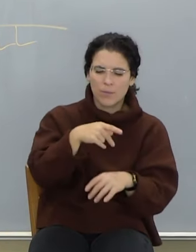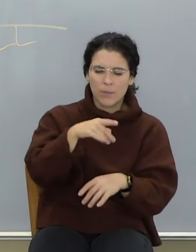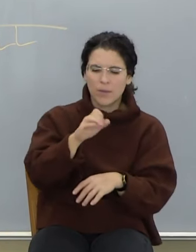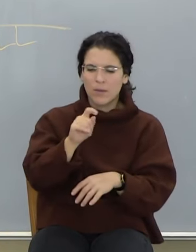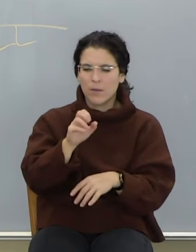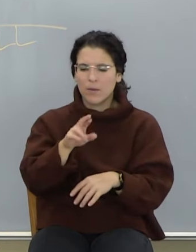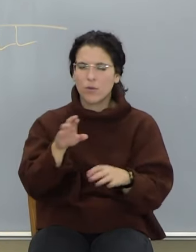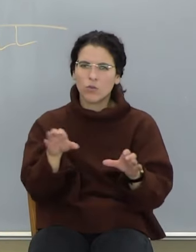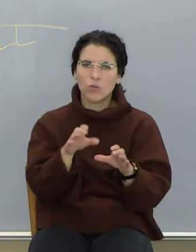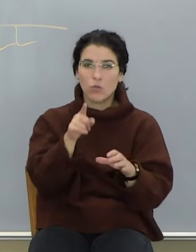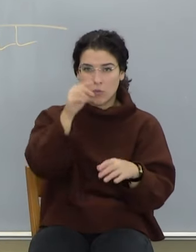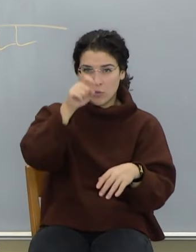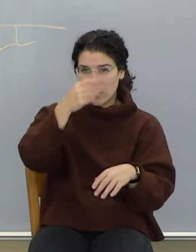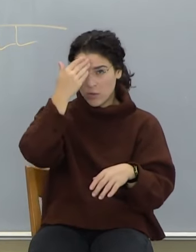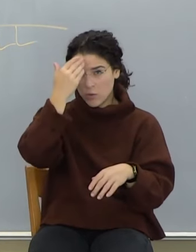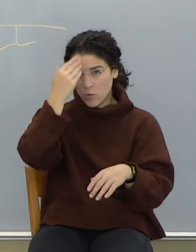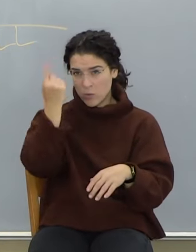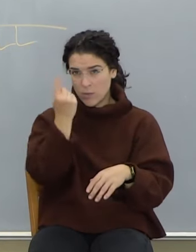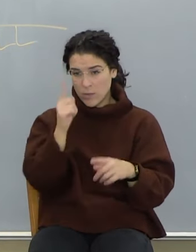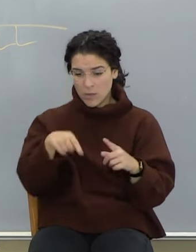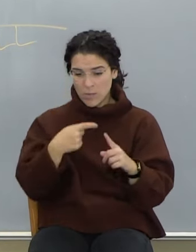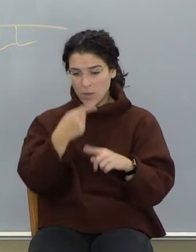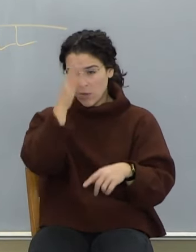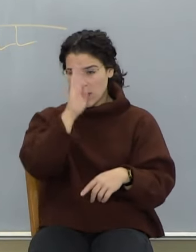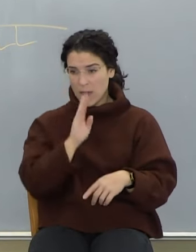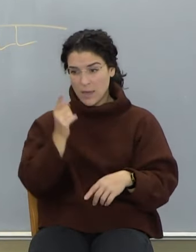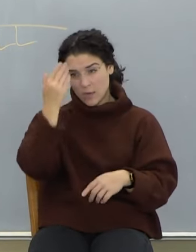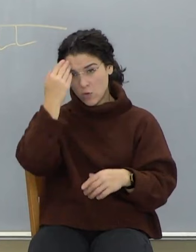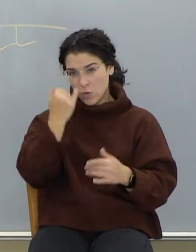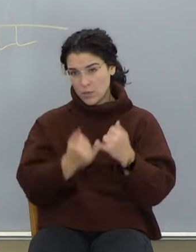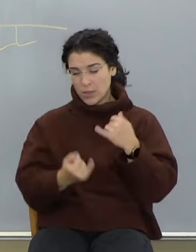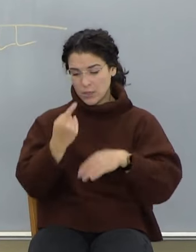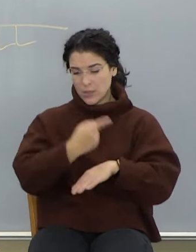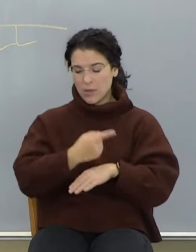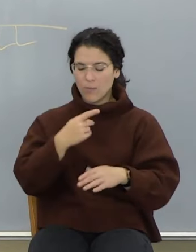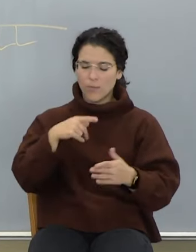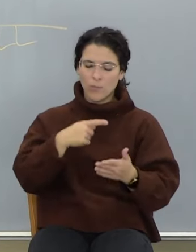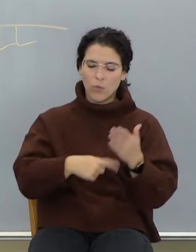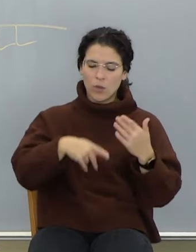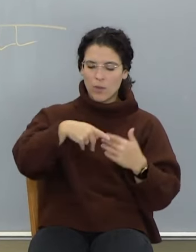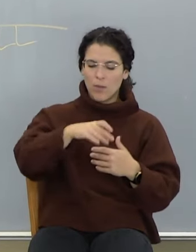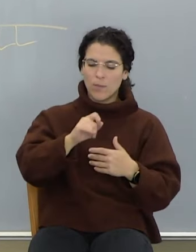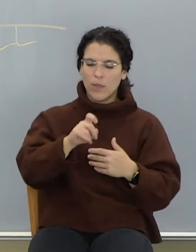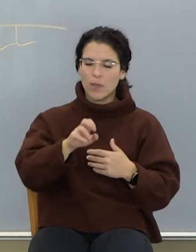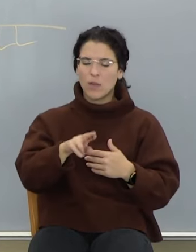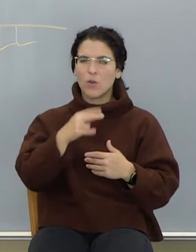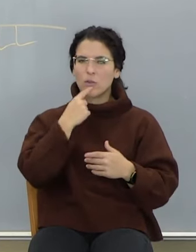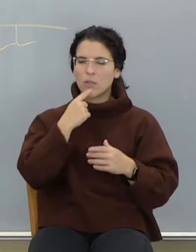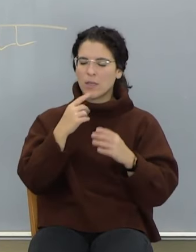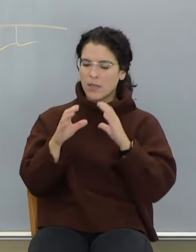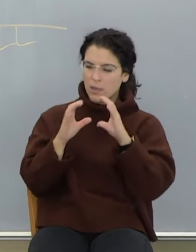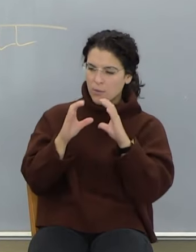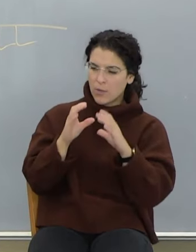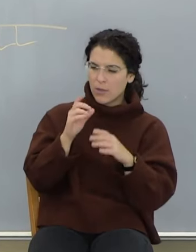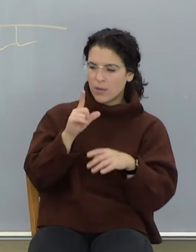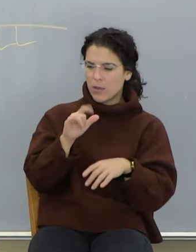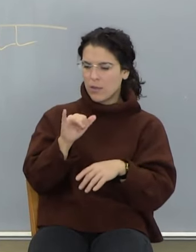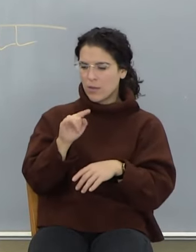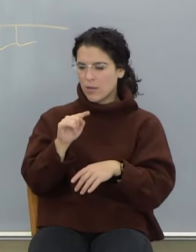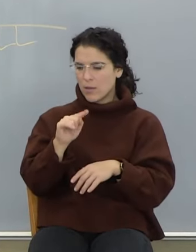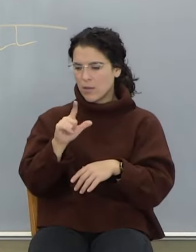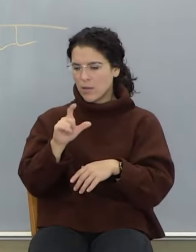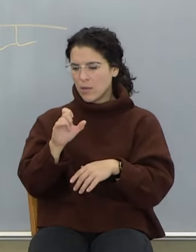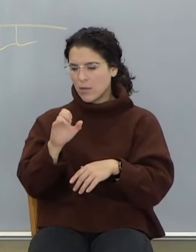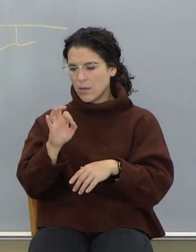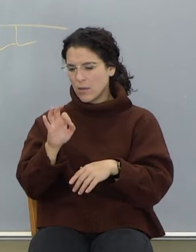better know something about God here, okay? And he knows about the last days. What Peter's doing is he's communicating to the little flock, the last